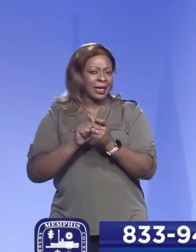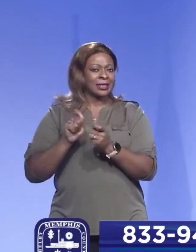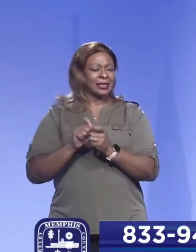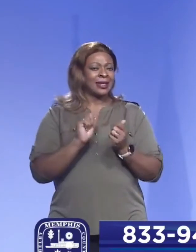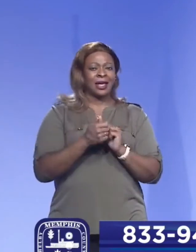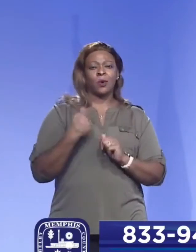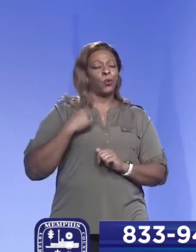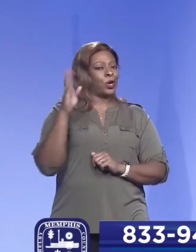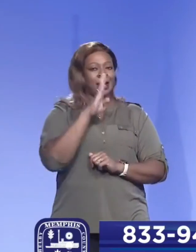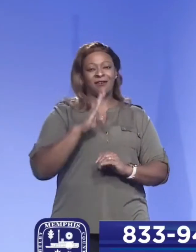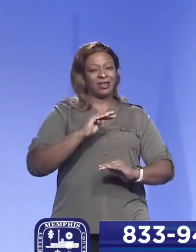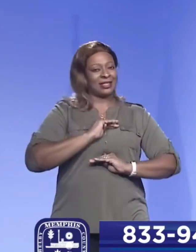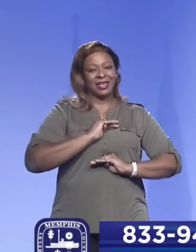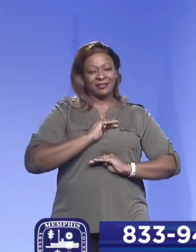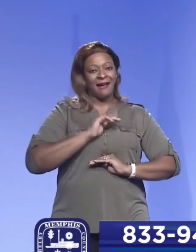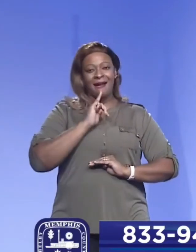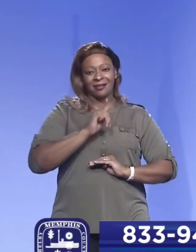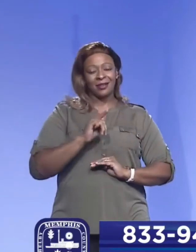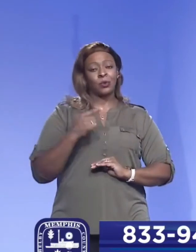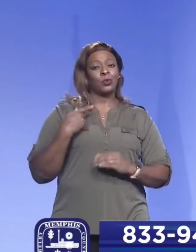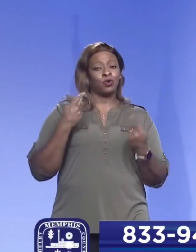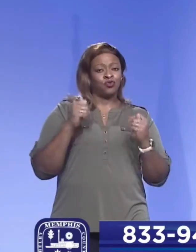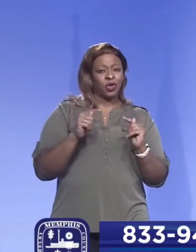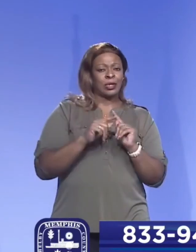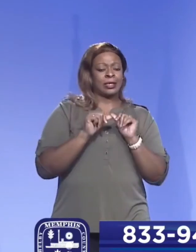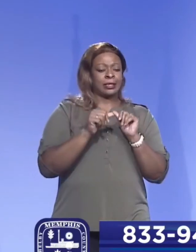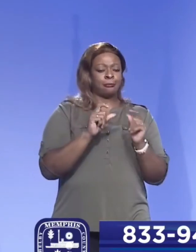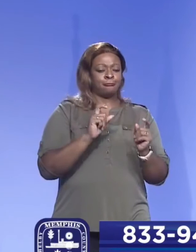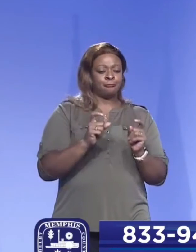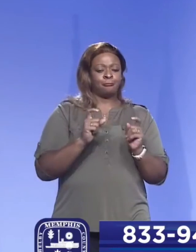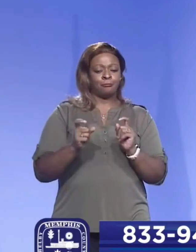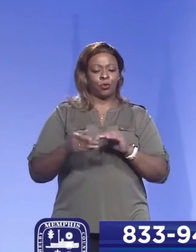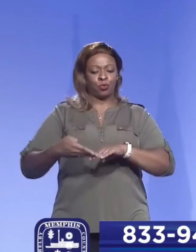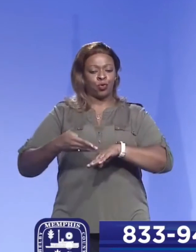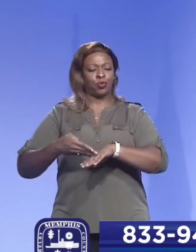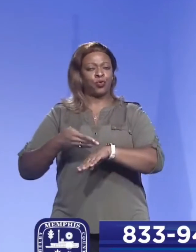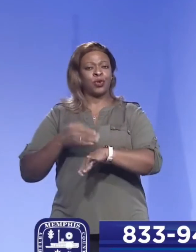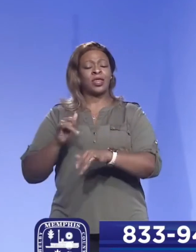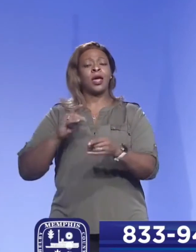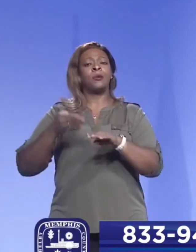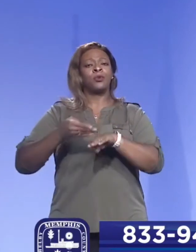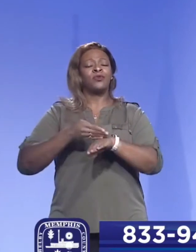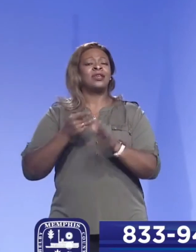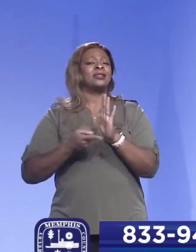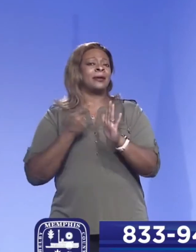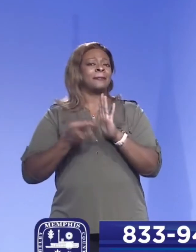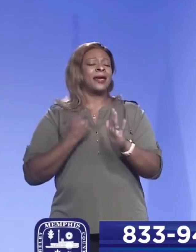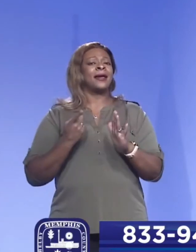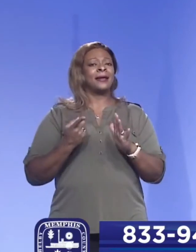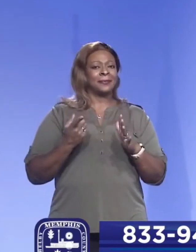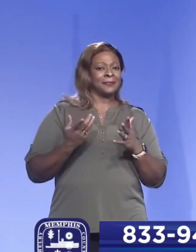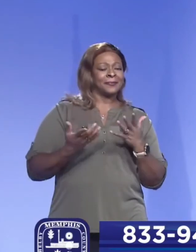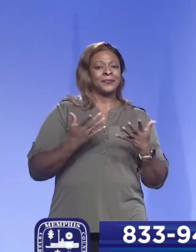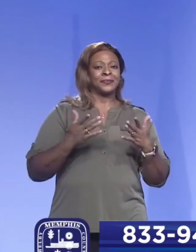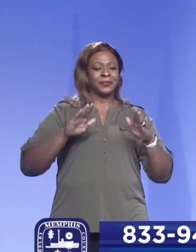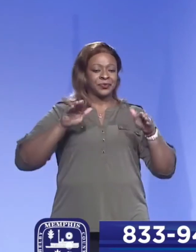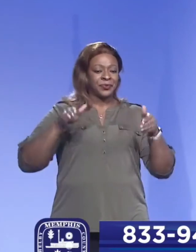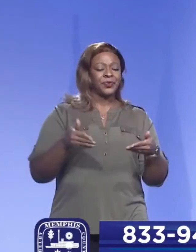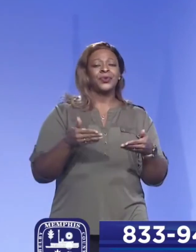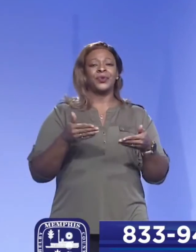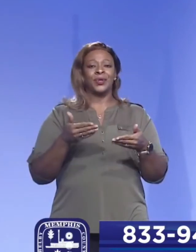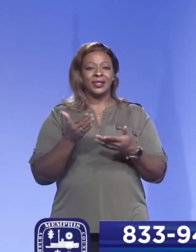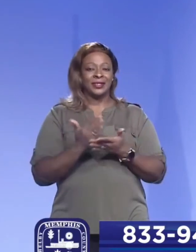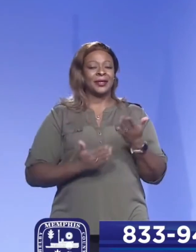never satisfied. And as we try to continue to improve, those improvements sometimes introduce